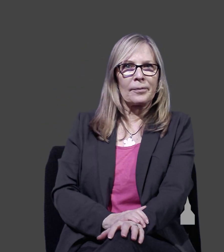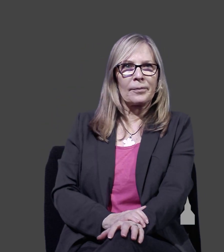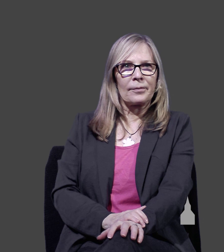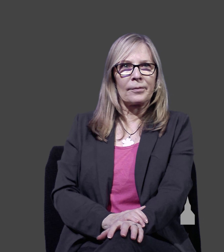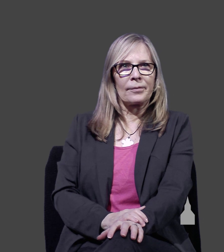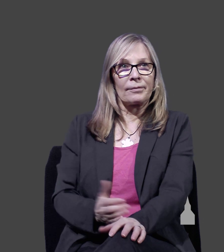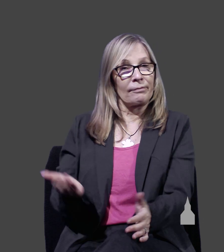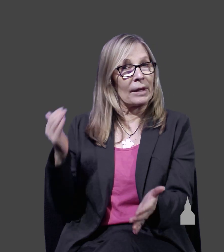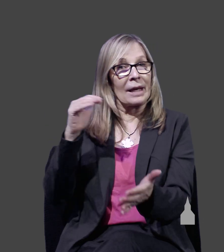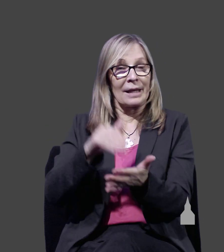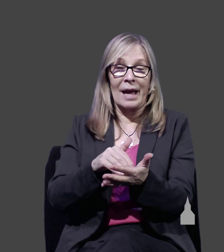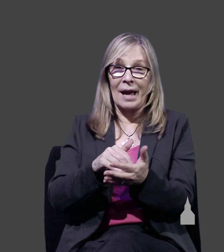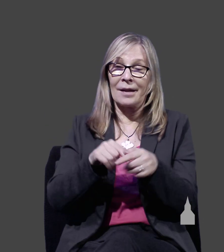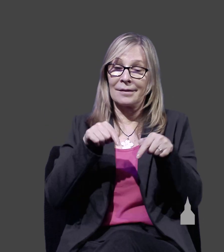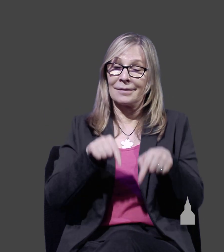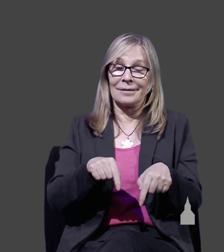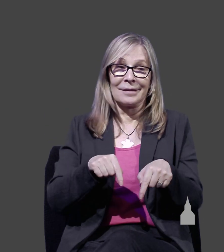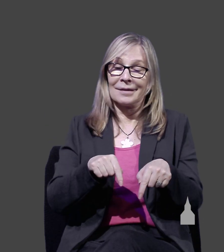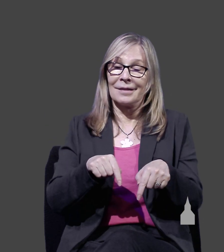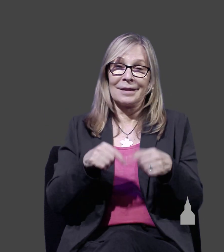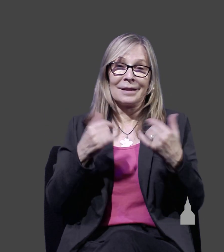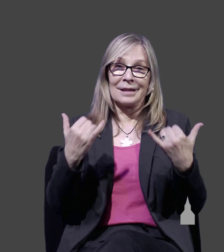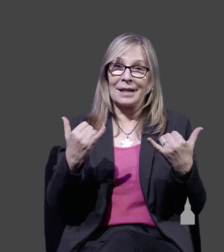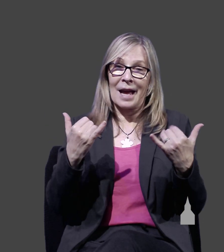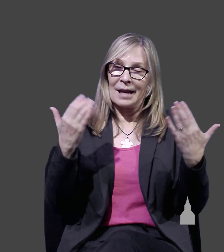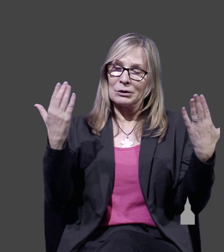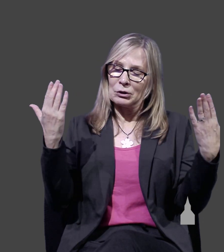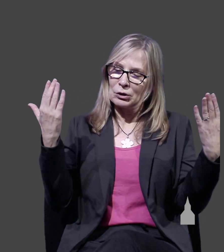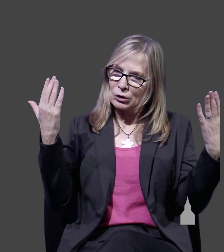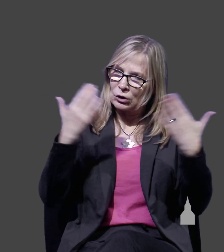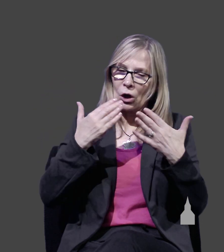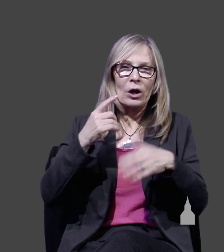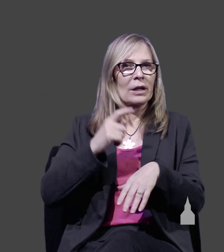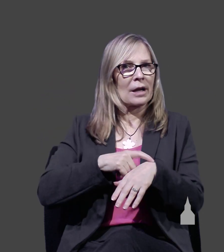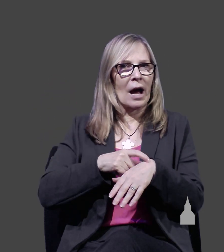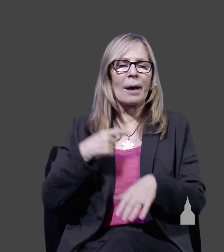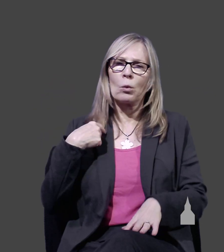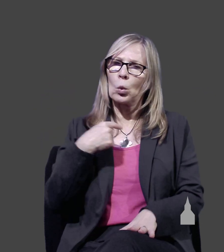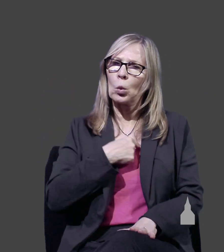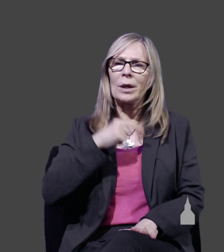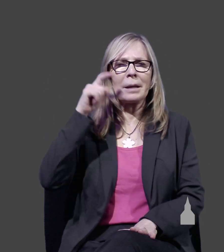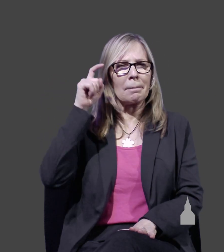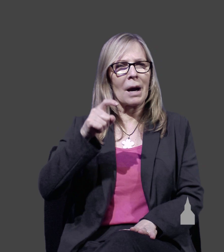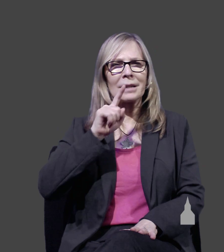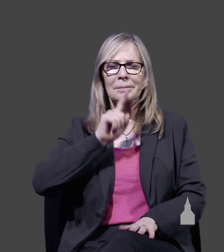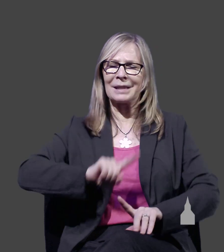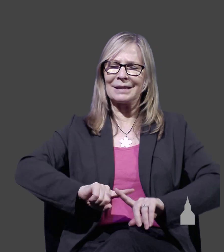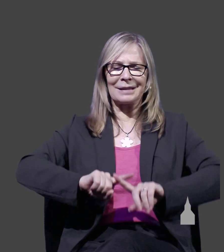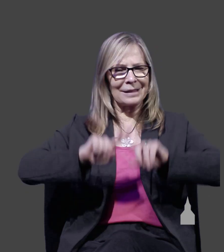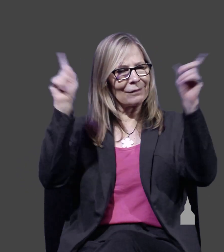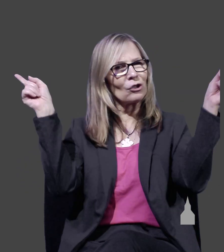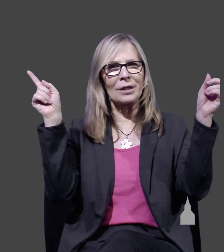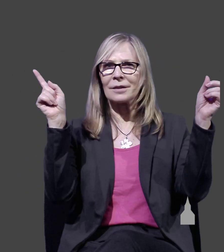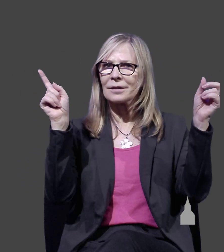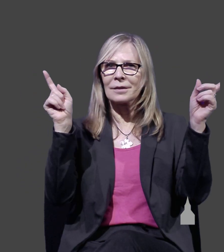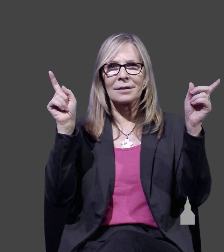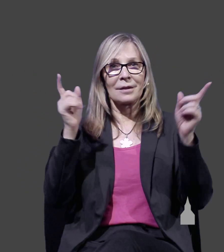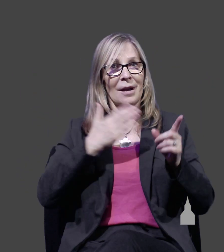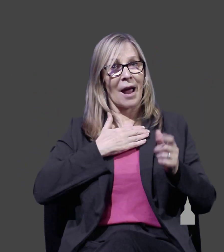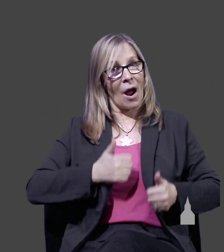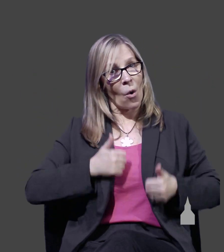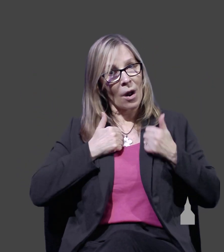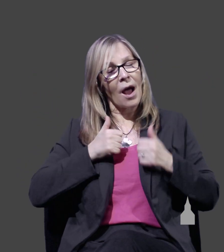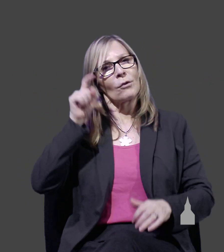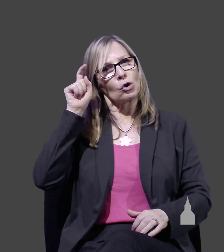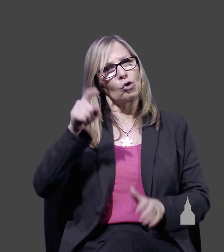Again, these are dark times, and we have to stand out. We have to be different. Our